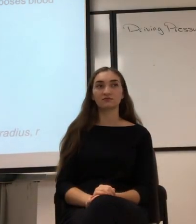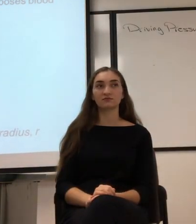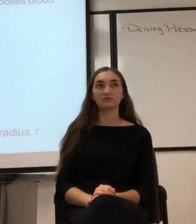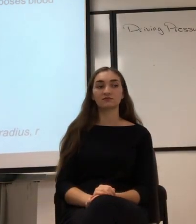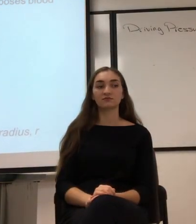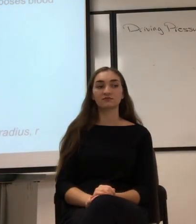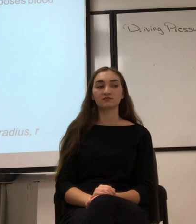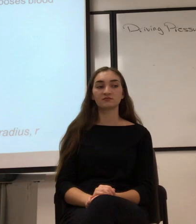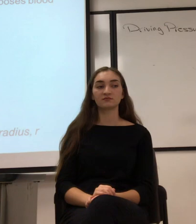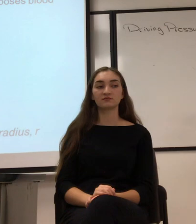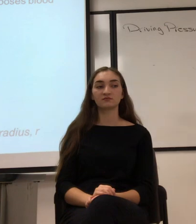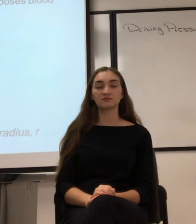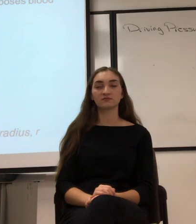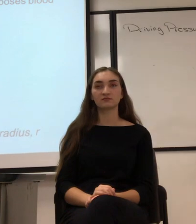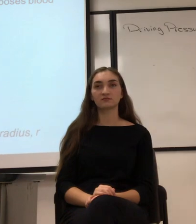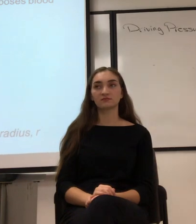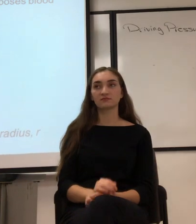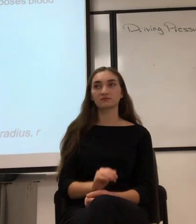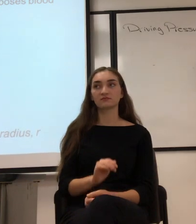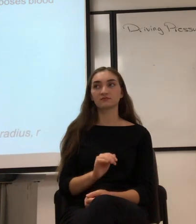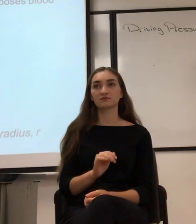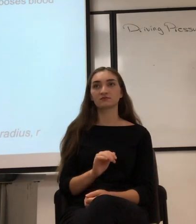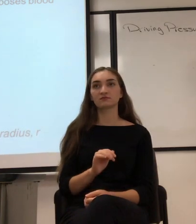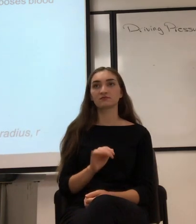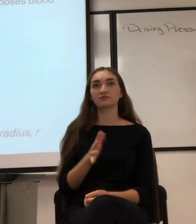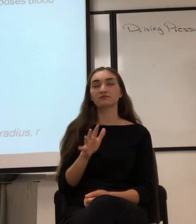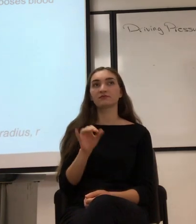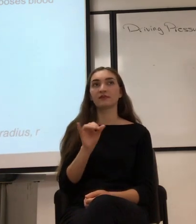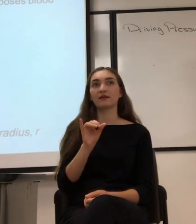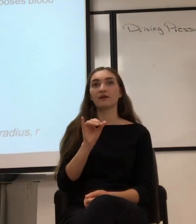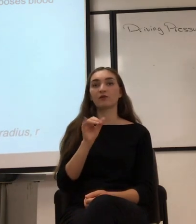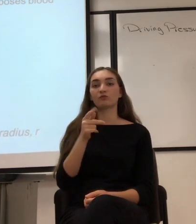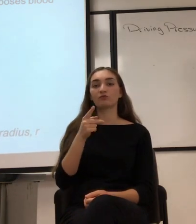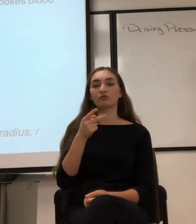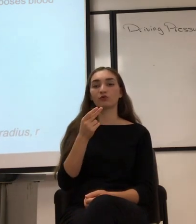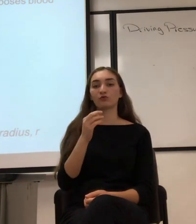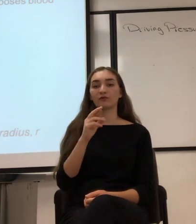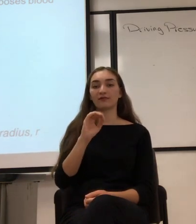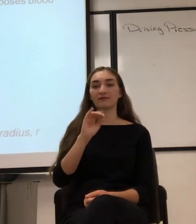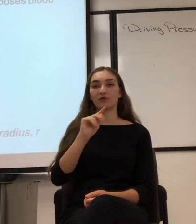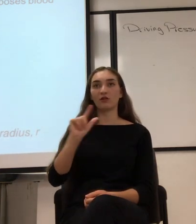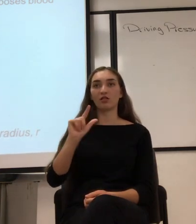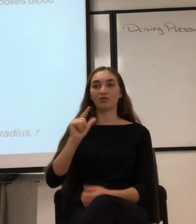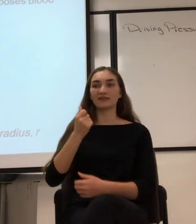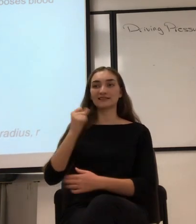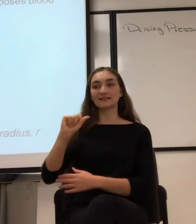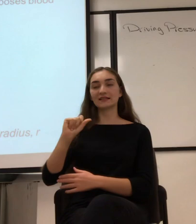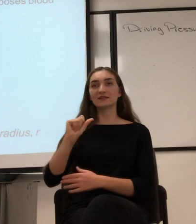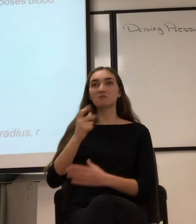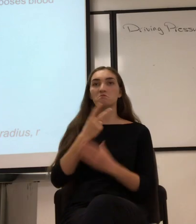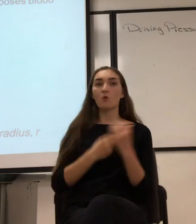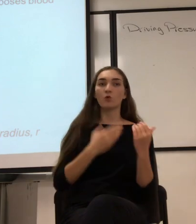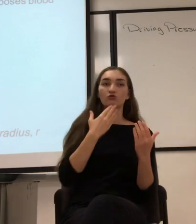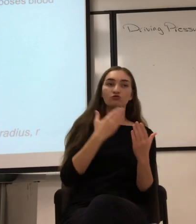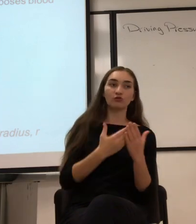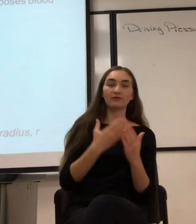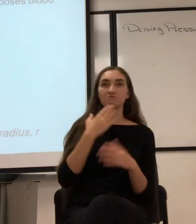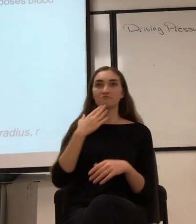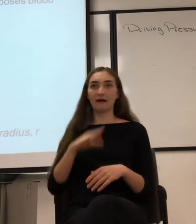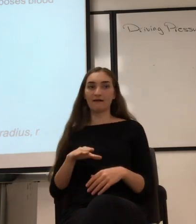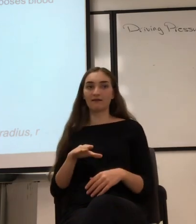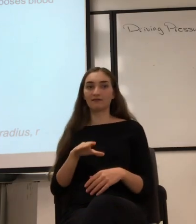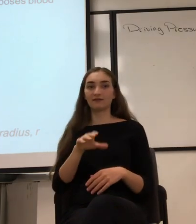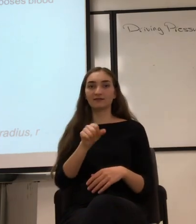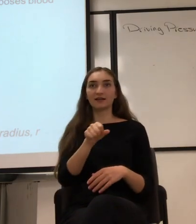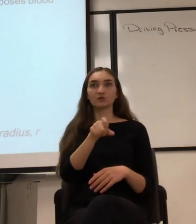Now you need, it's kind of like peripheral resistance is good and bad. You need peripheral resistance. Otherwise, like I said earlier,